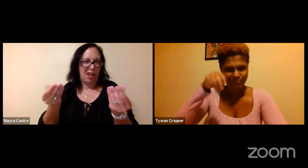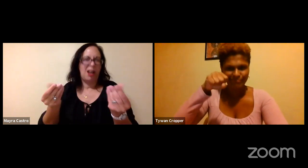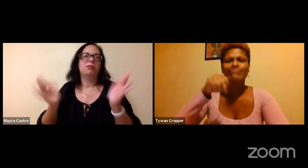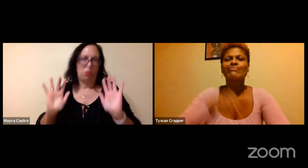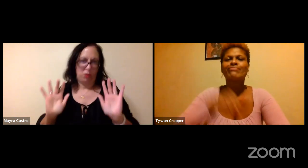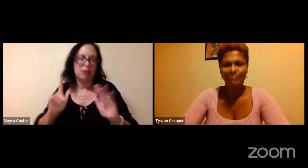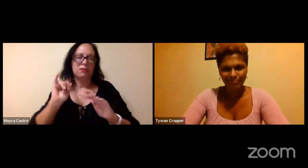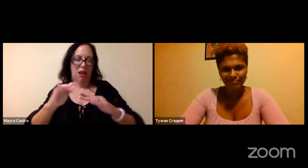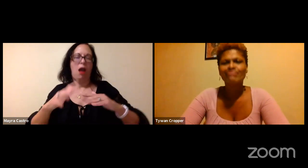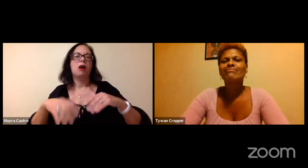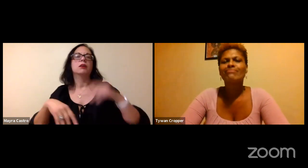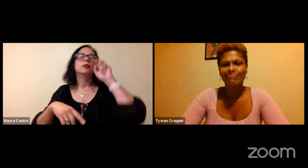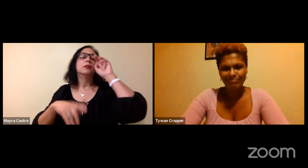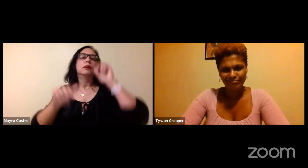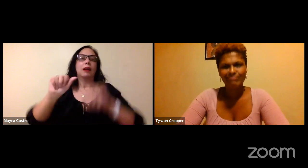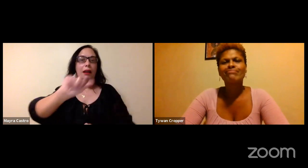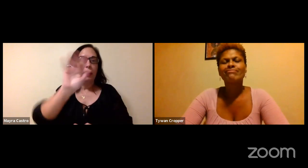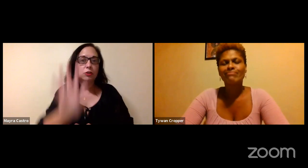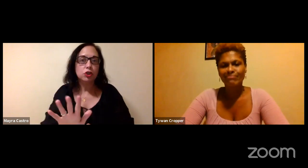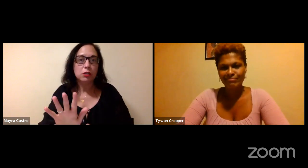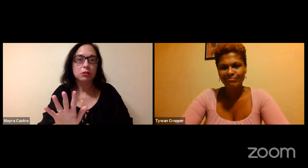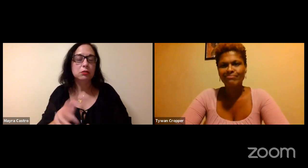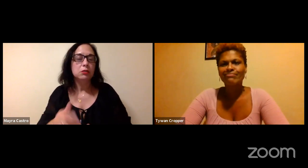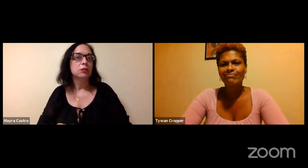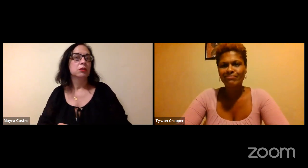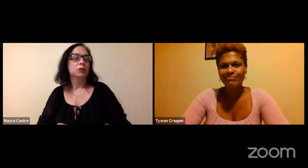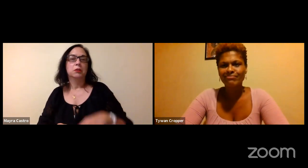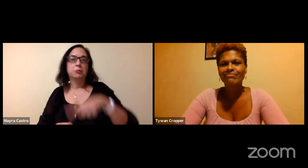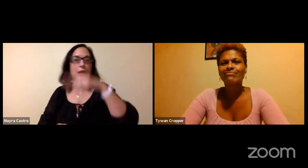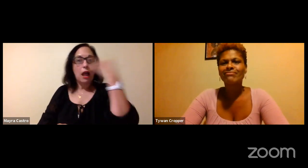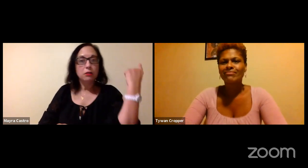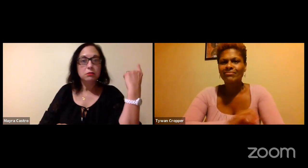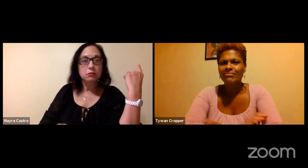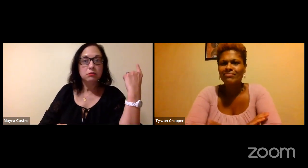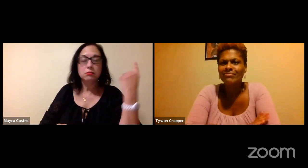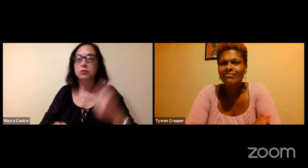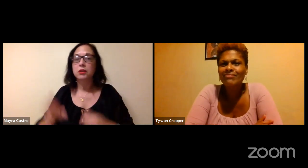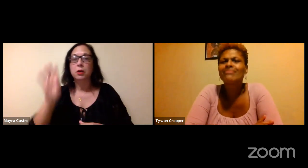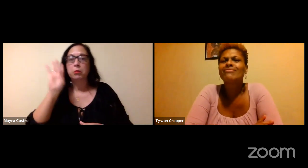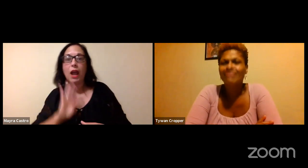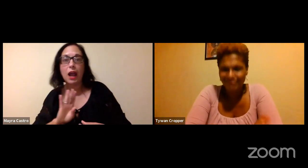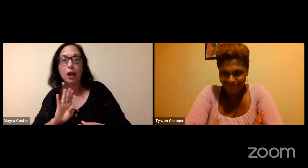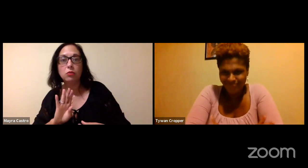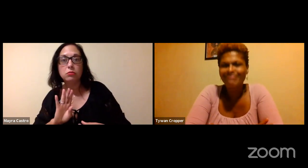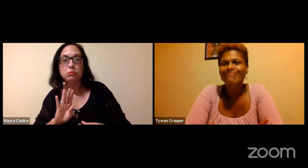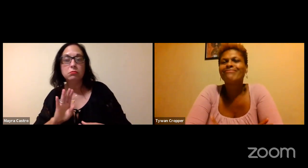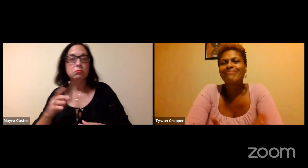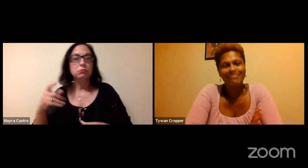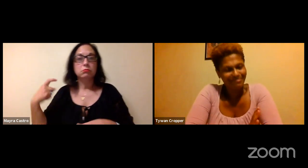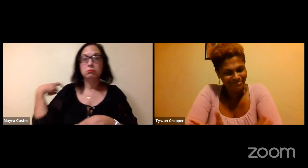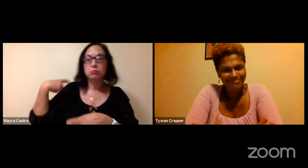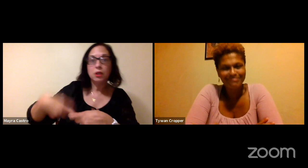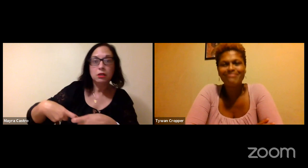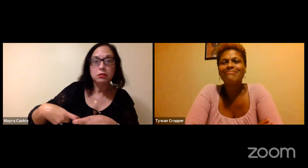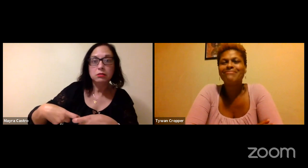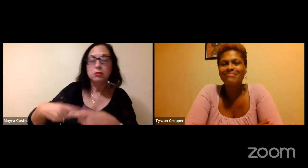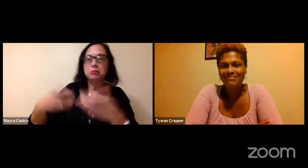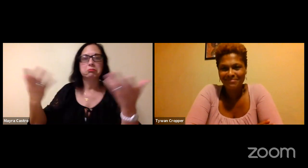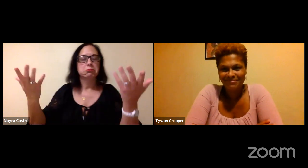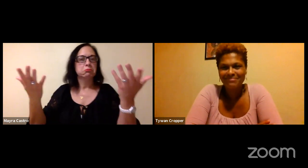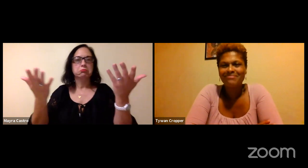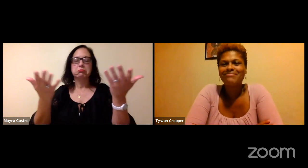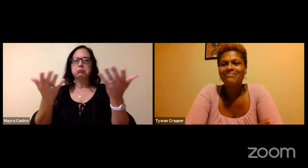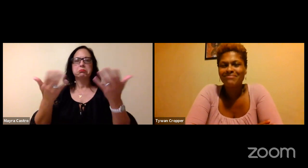the history of the Native Americans and things that happened to them over the years. Yes. Asian people, brown